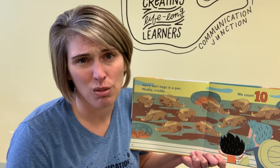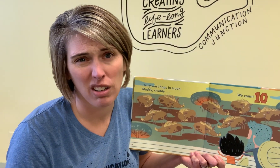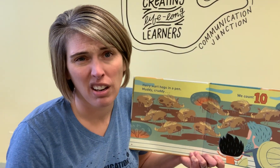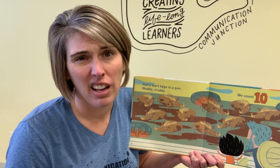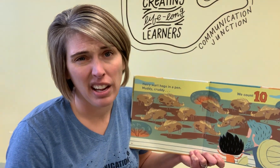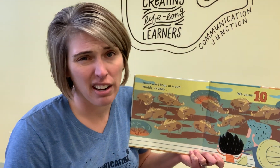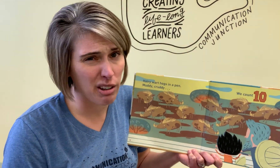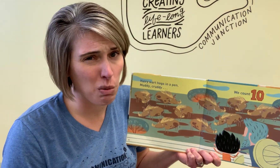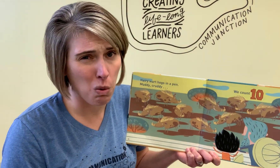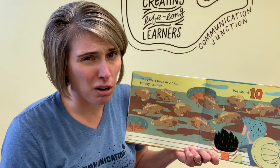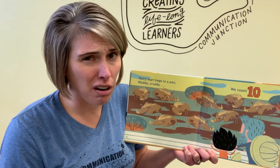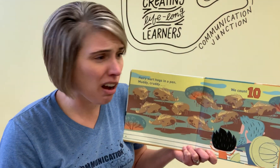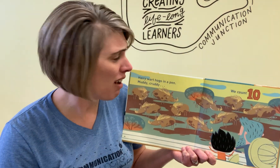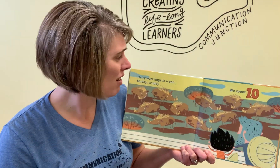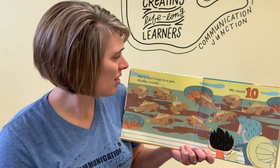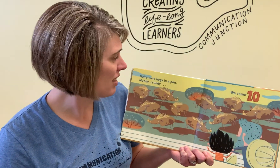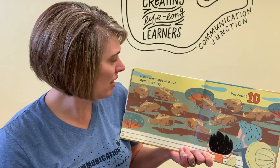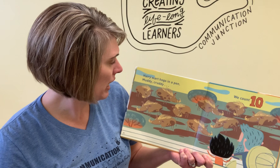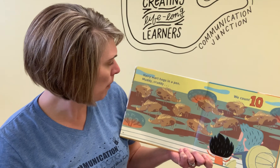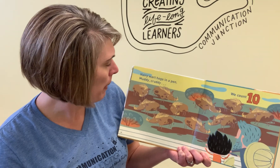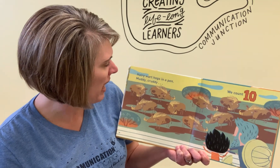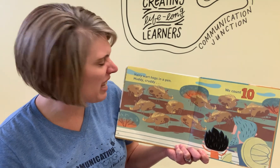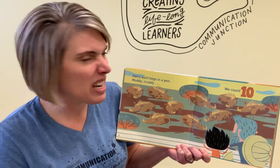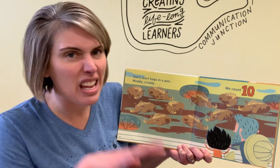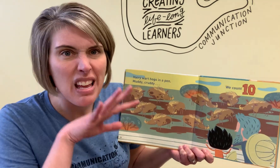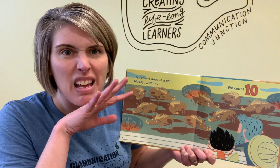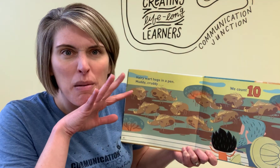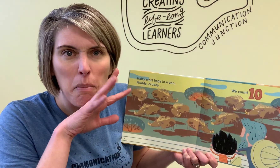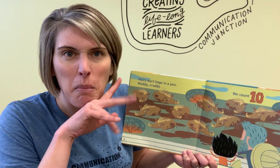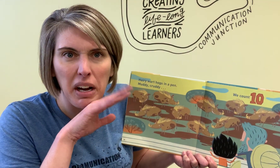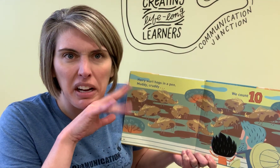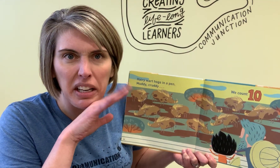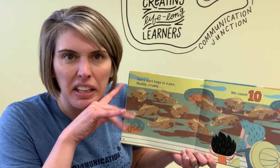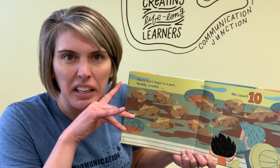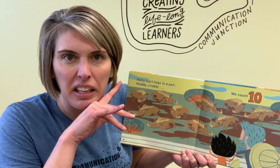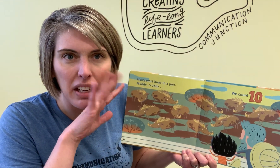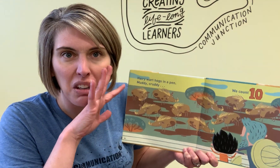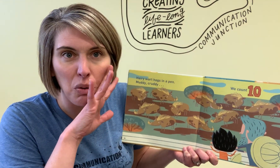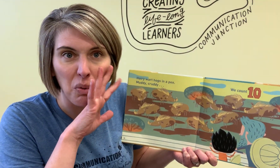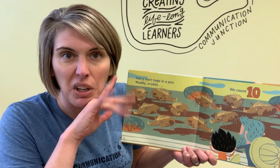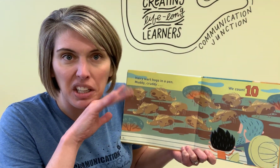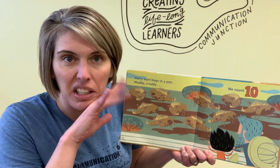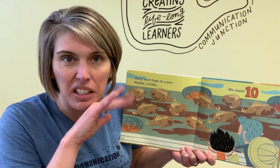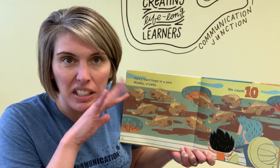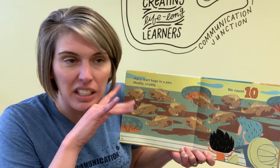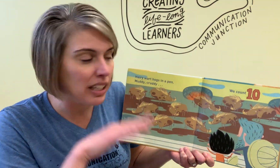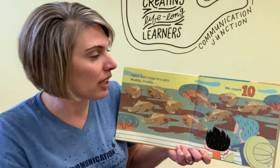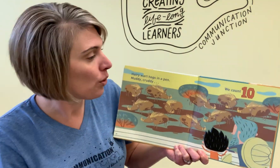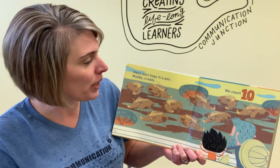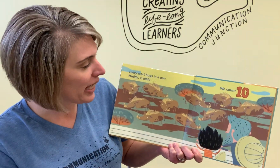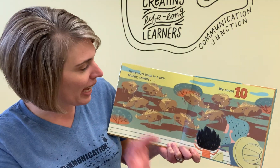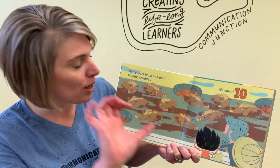one. Hairy warthogs in a pen, muddy, cruddy. We